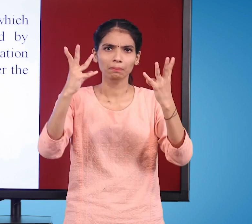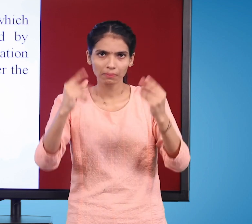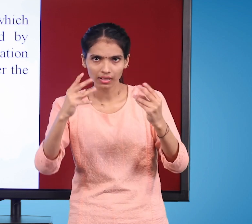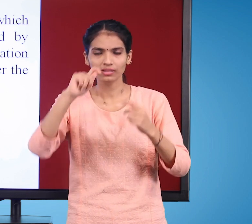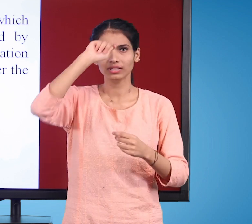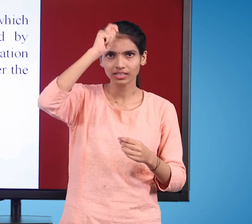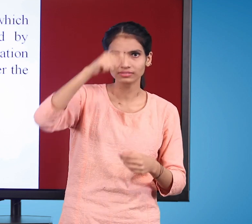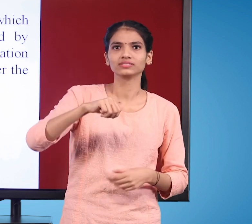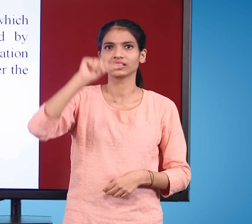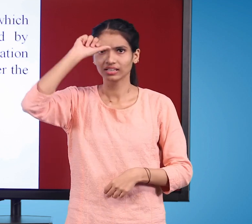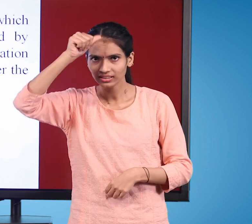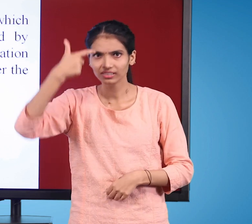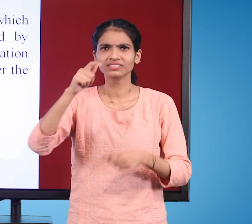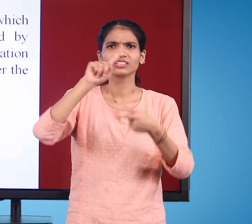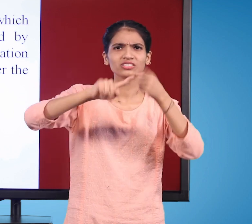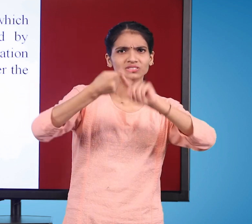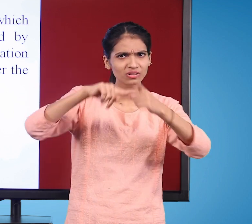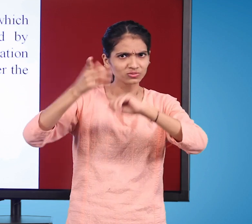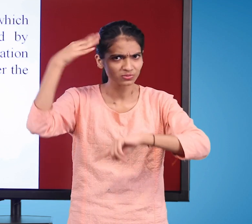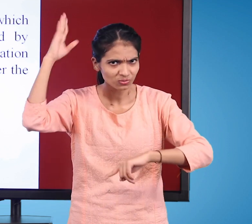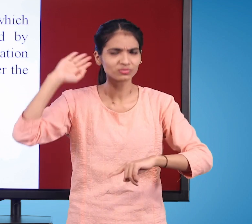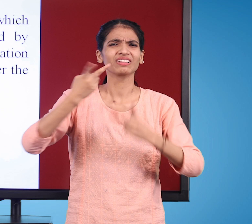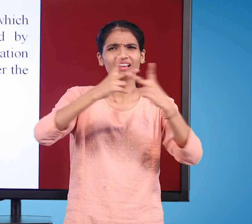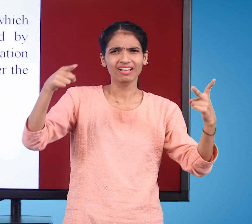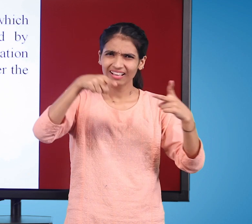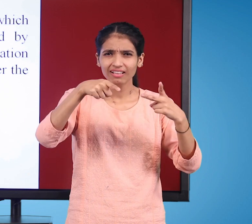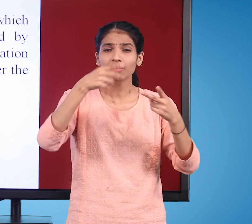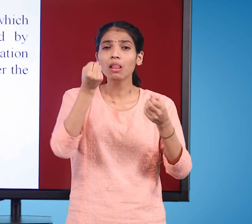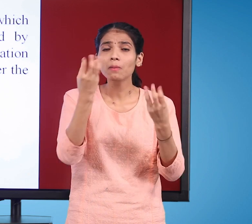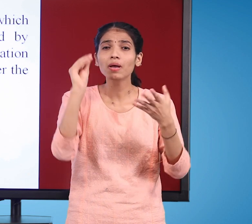We have the bar graph showing subjects in respect to the marks obtained.